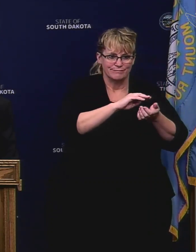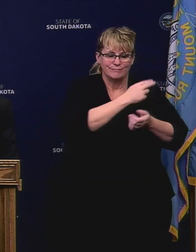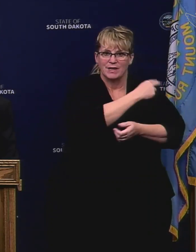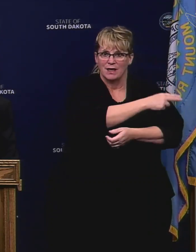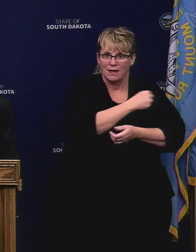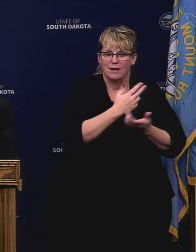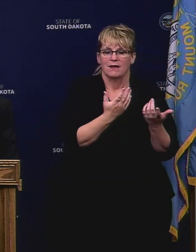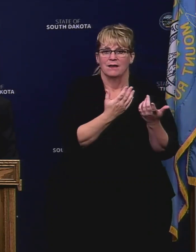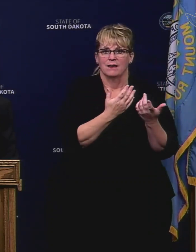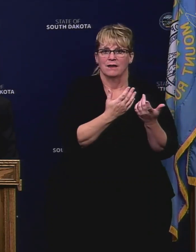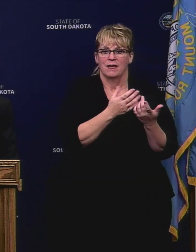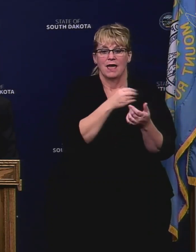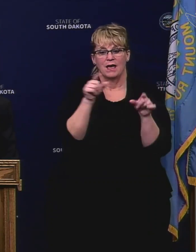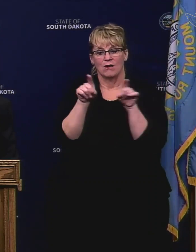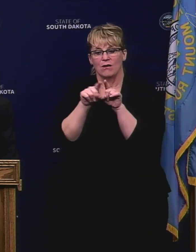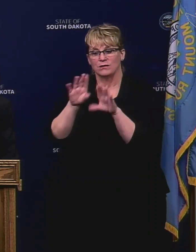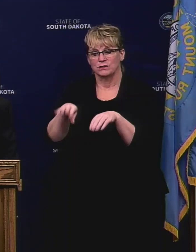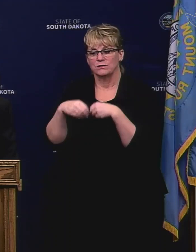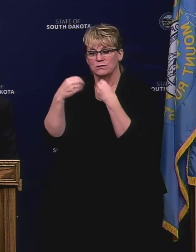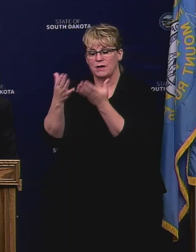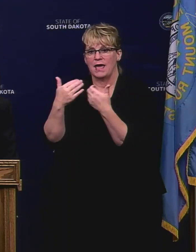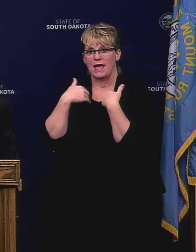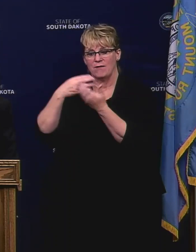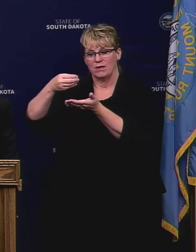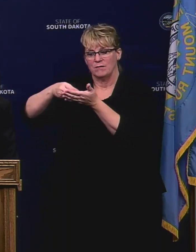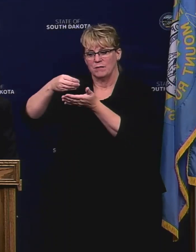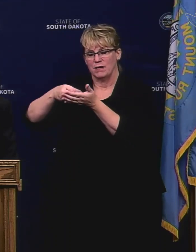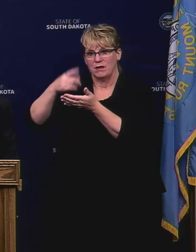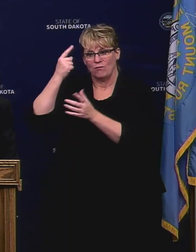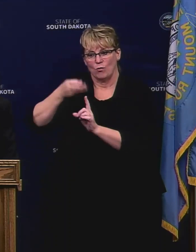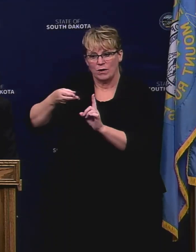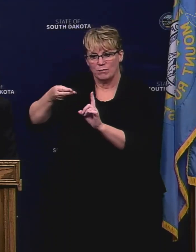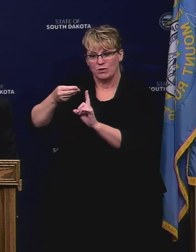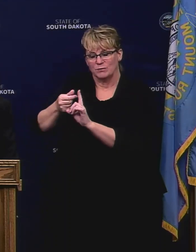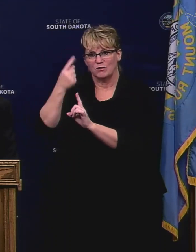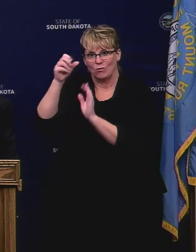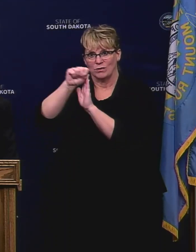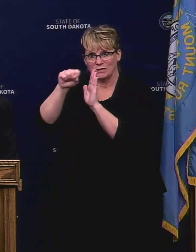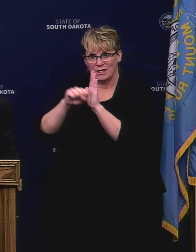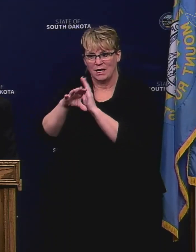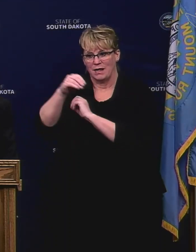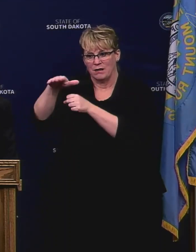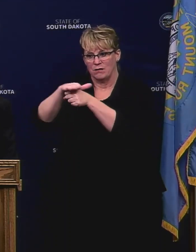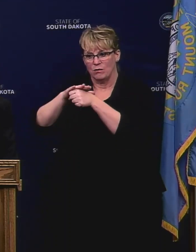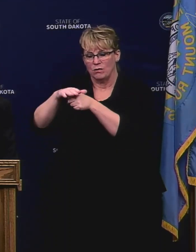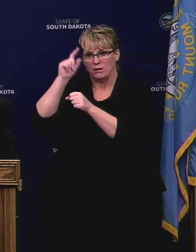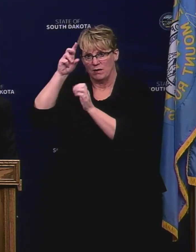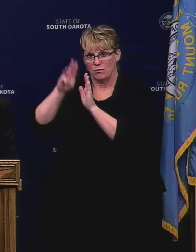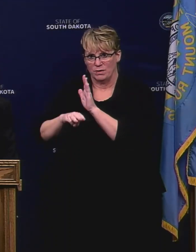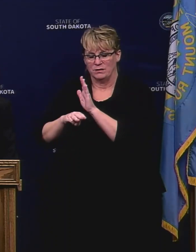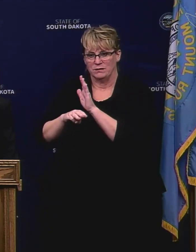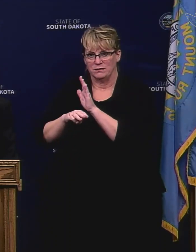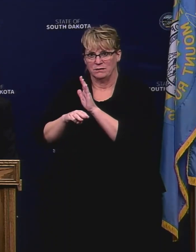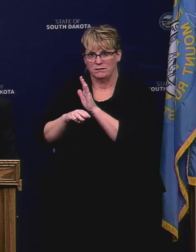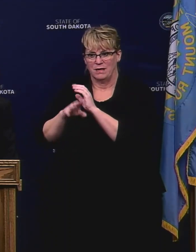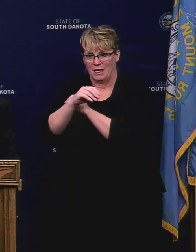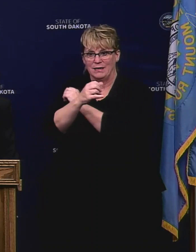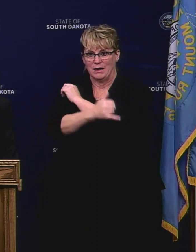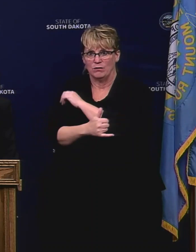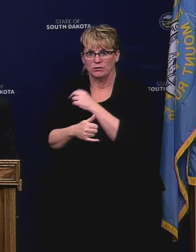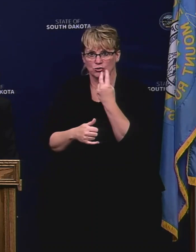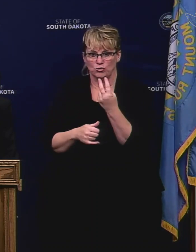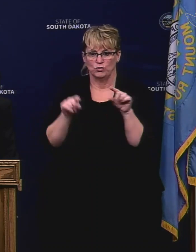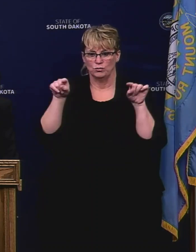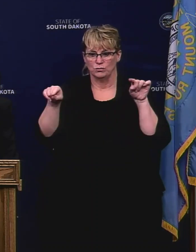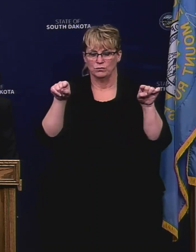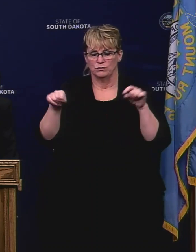well as providing revenue opportunities for reimbursement for state and local governments and counties.